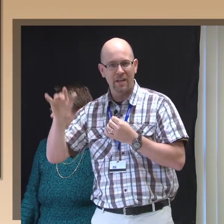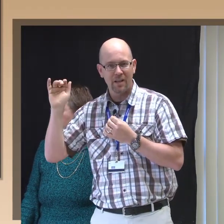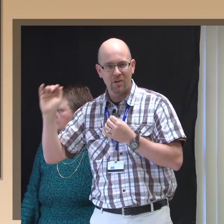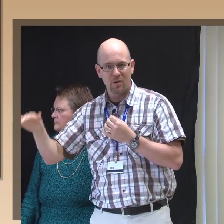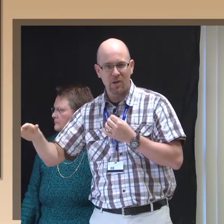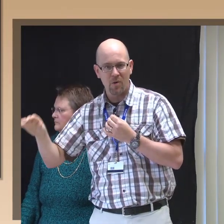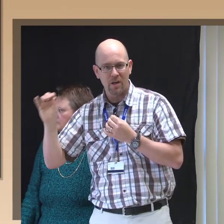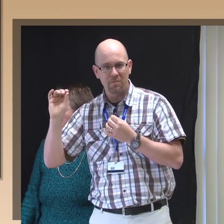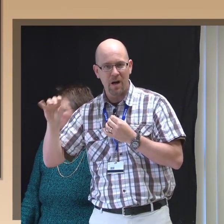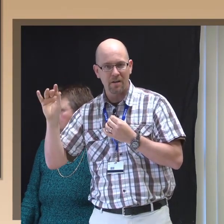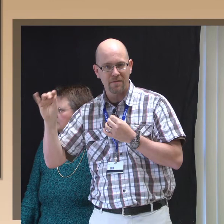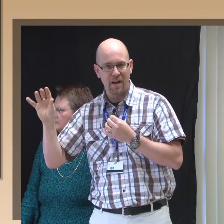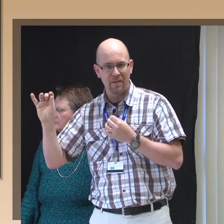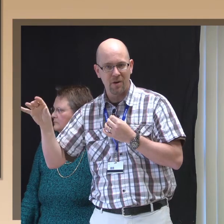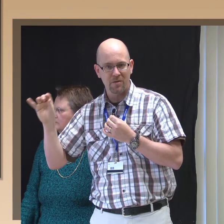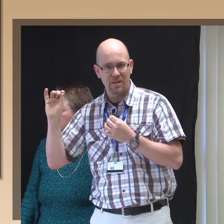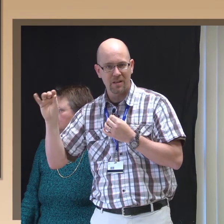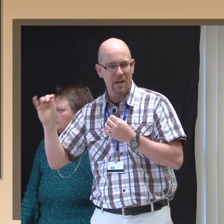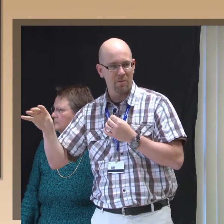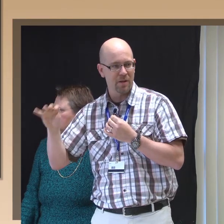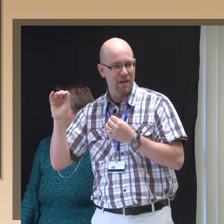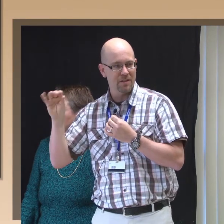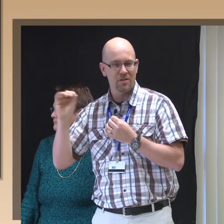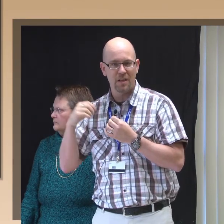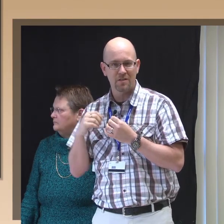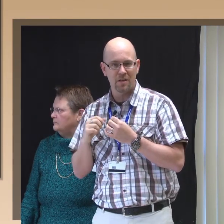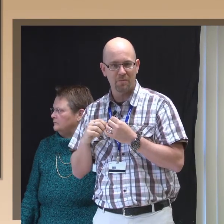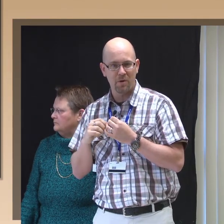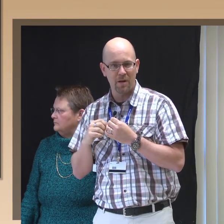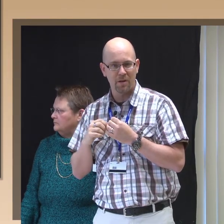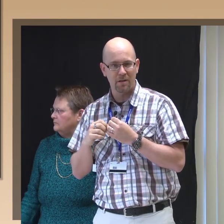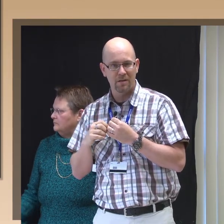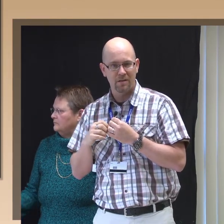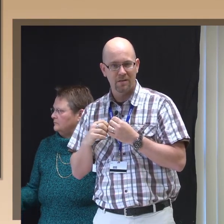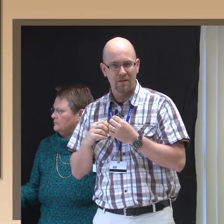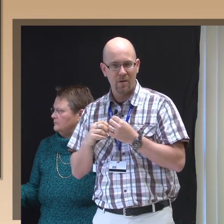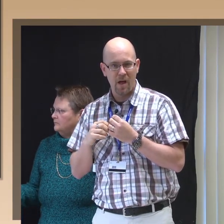click and you can go in and modify those in the care plan and change the parameter. Okay?